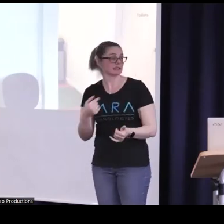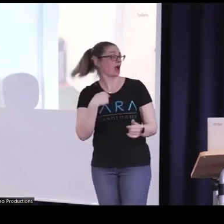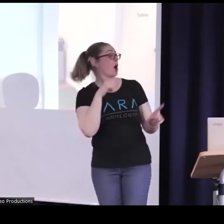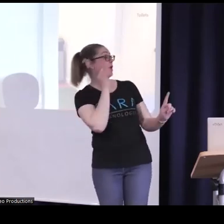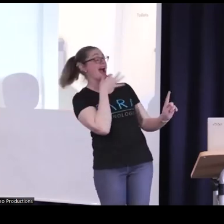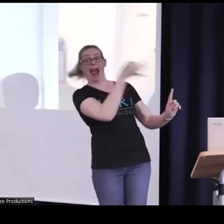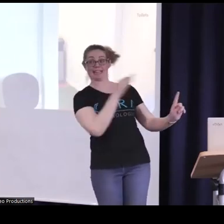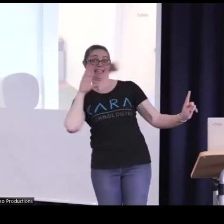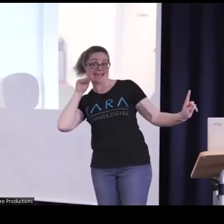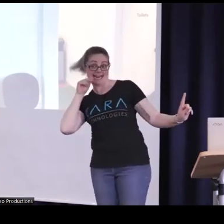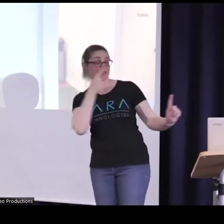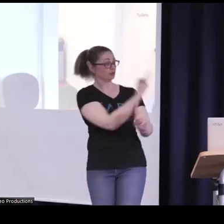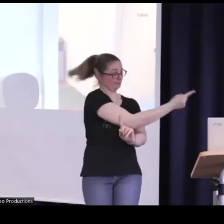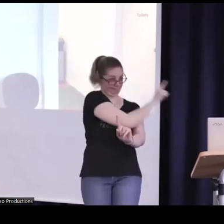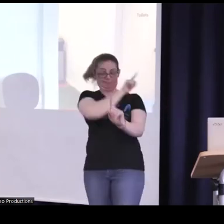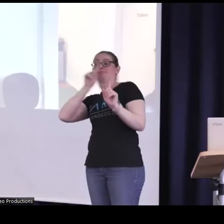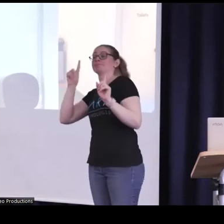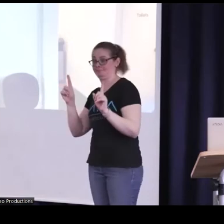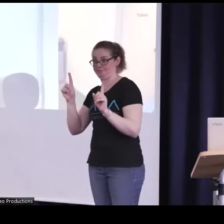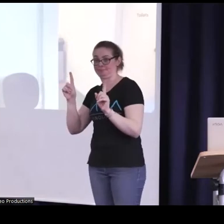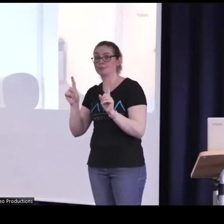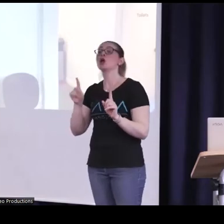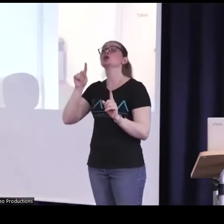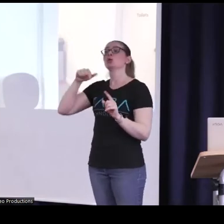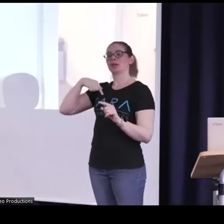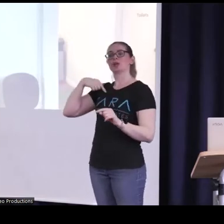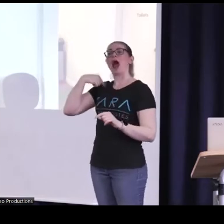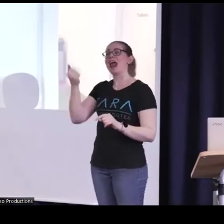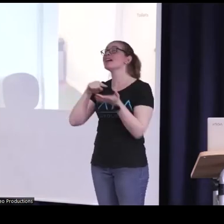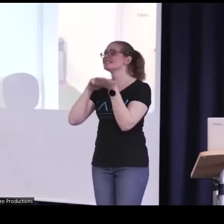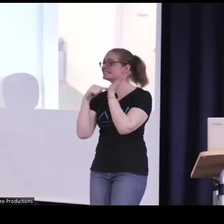So what I'm going to do now is I'm going to ask Eden to come up